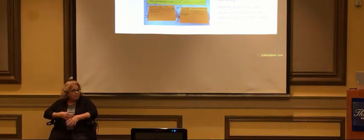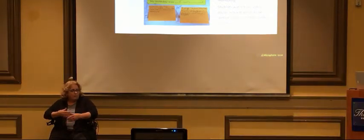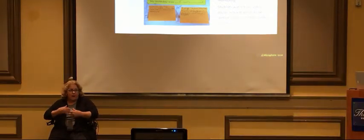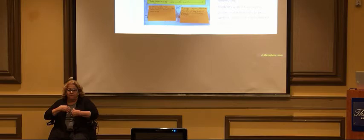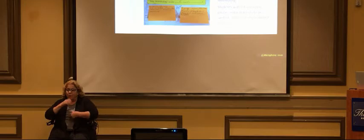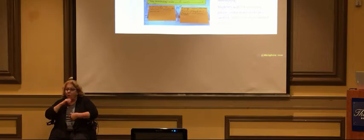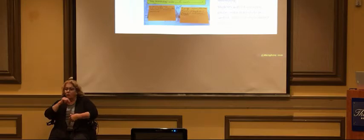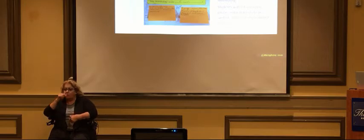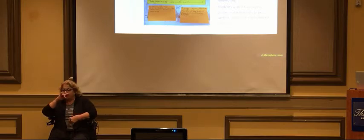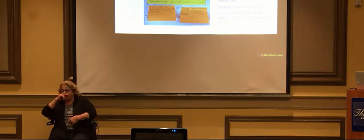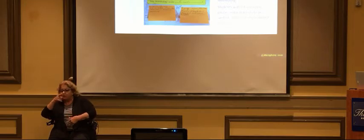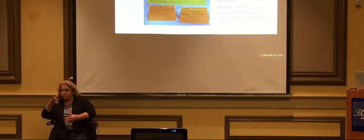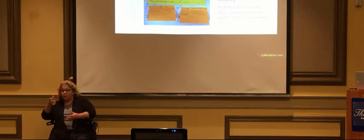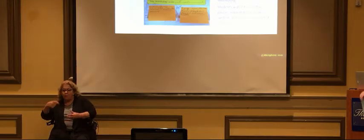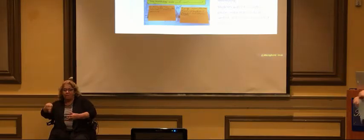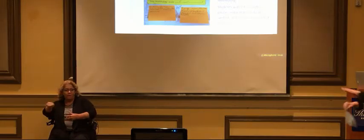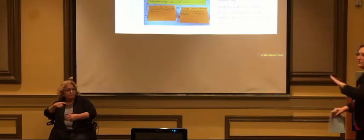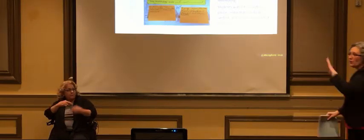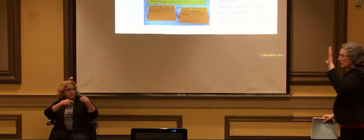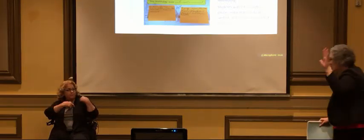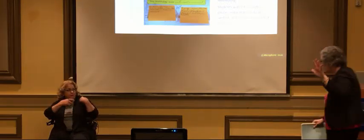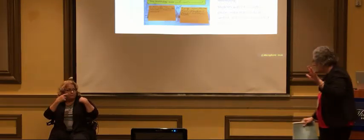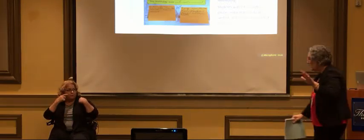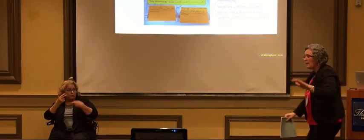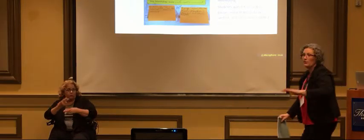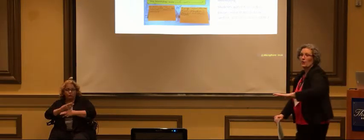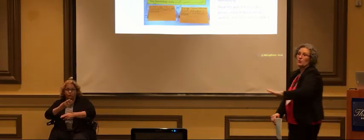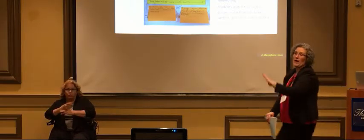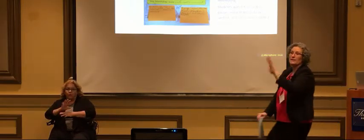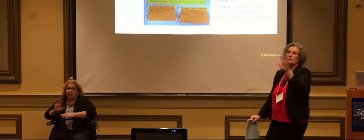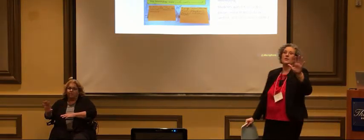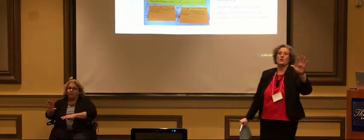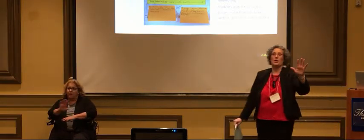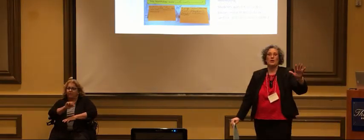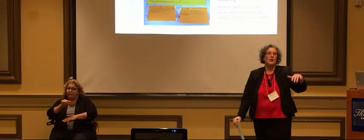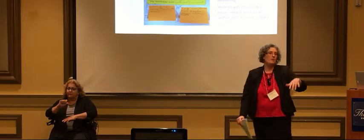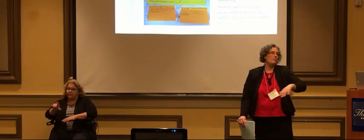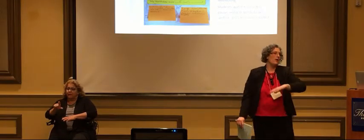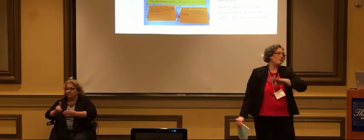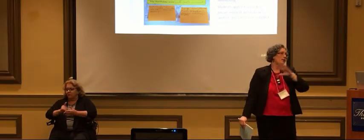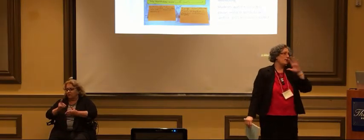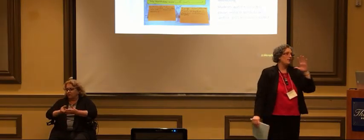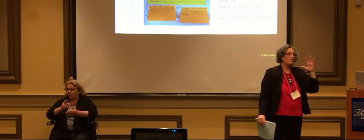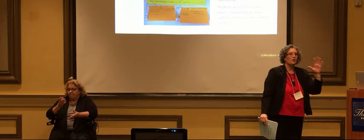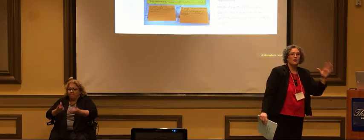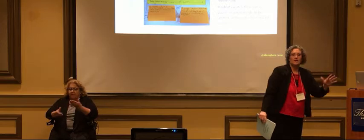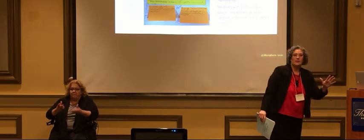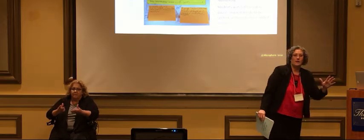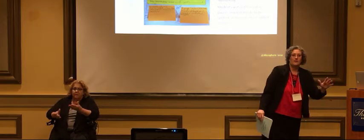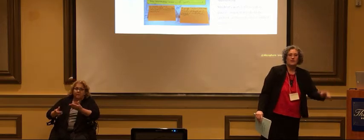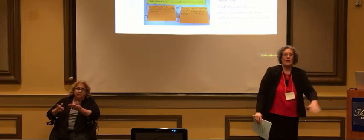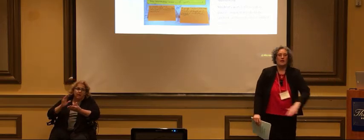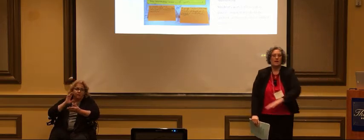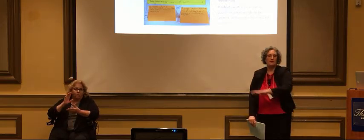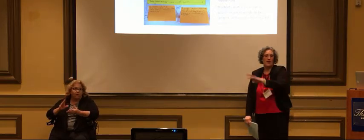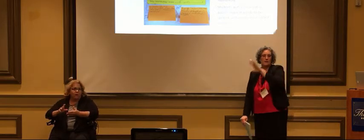older kids and you want them to be responsible for using their own ASL dictionary. Maybe they're going to take the FSA and that's